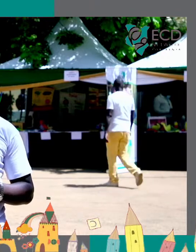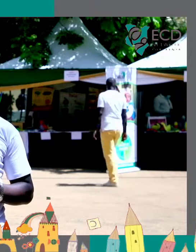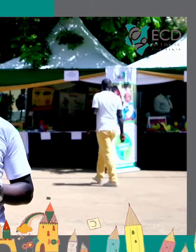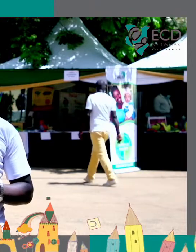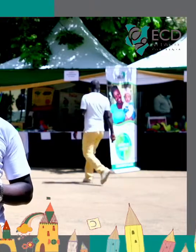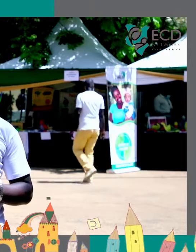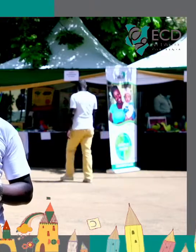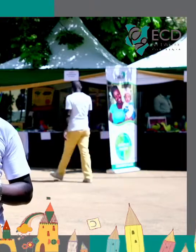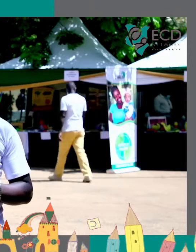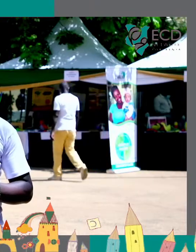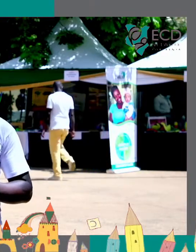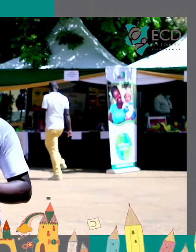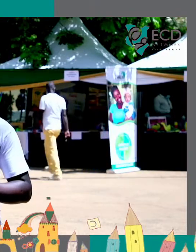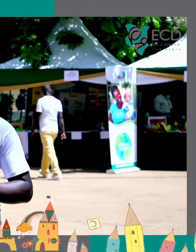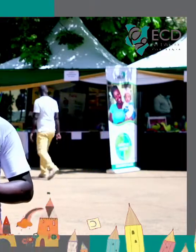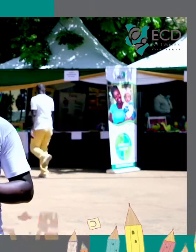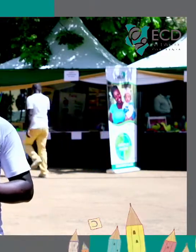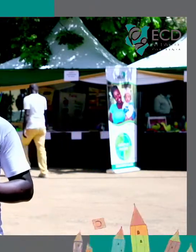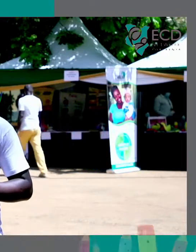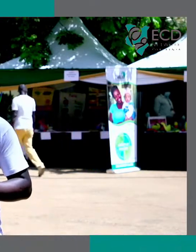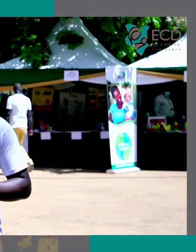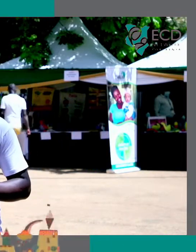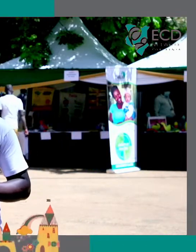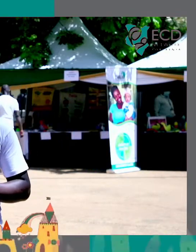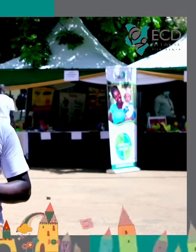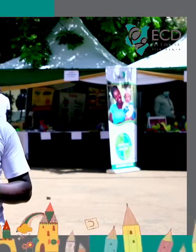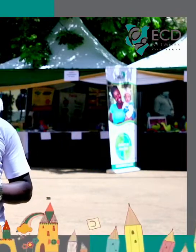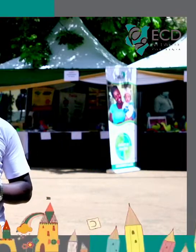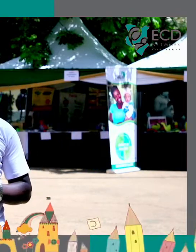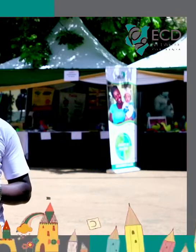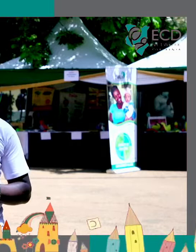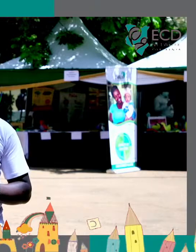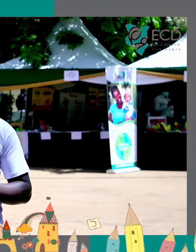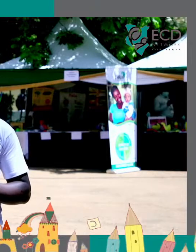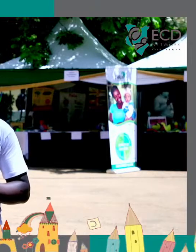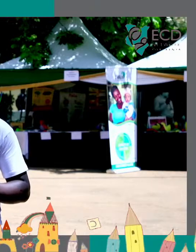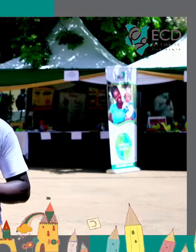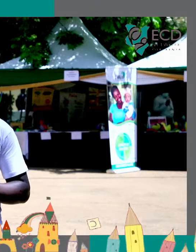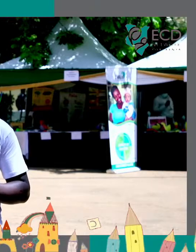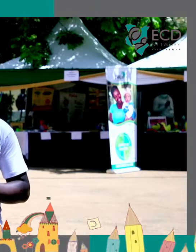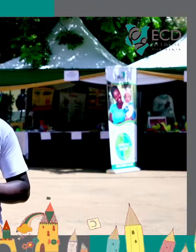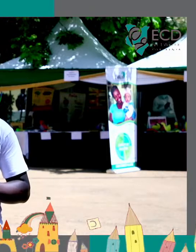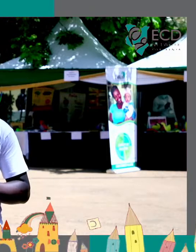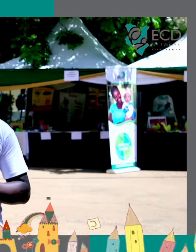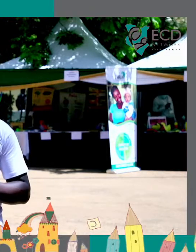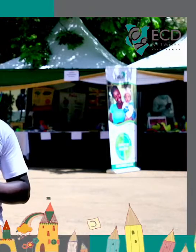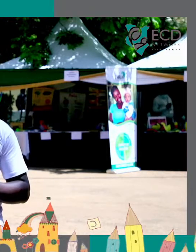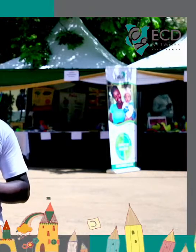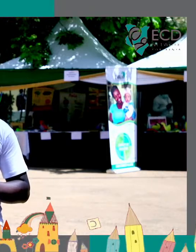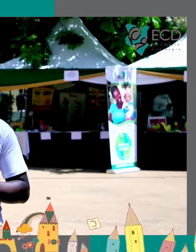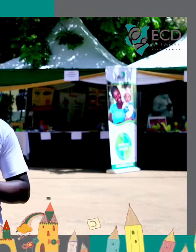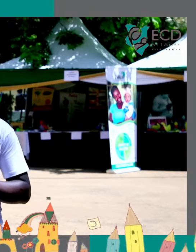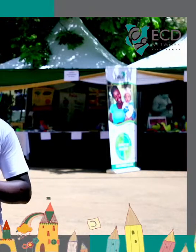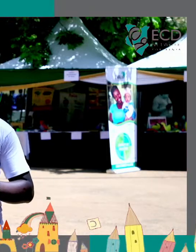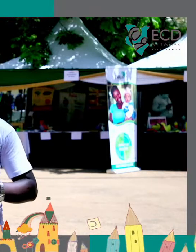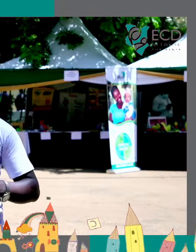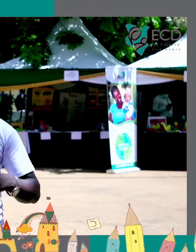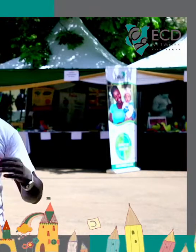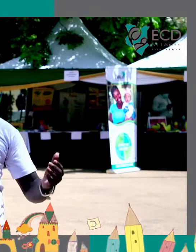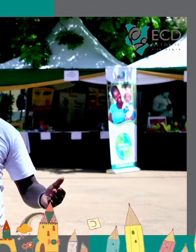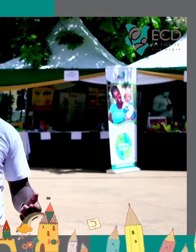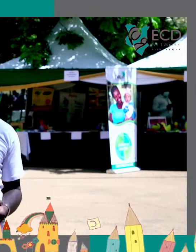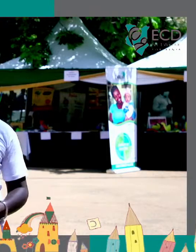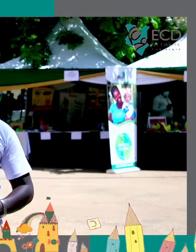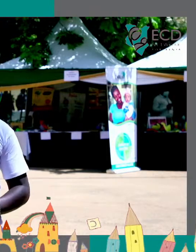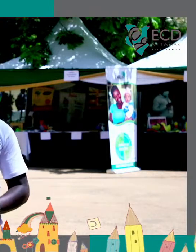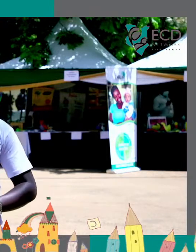is taken to, the parent is taken to prison, and how it affects children and all that. And as we wait